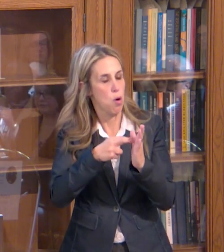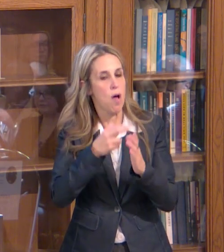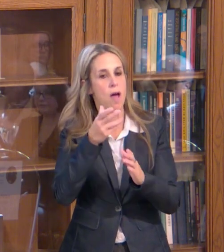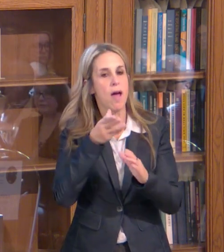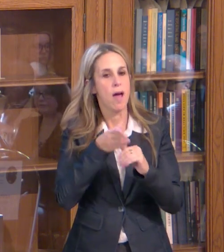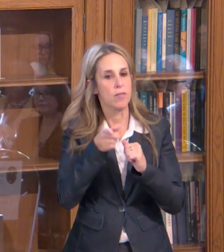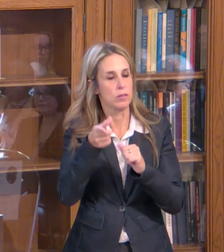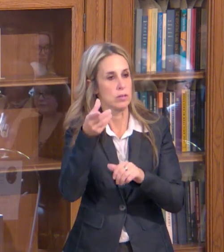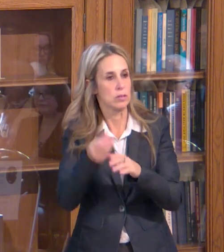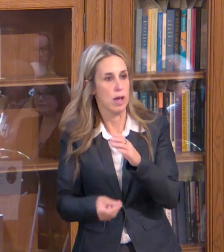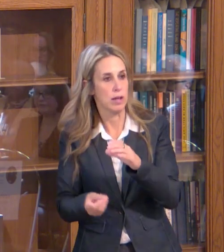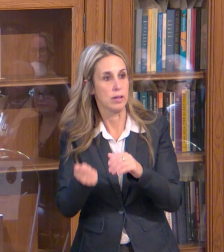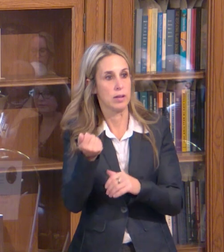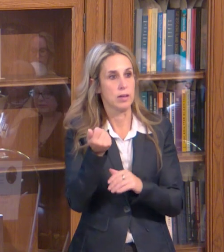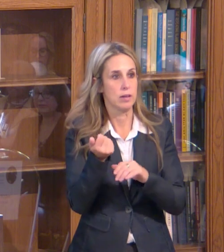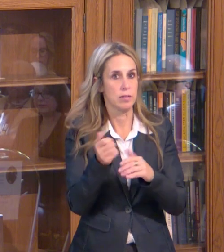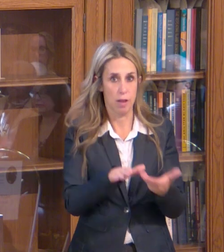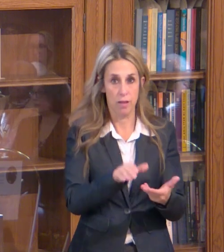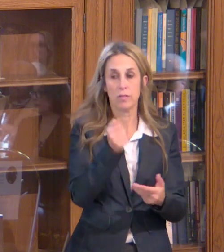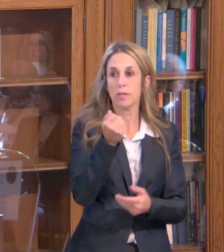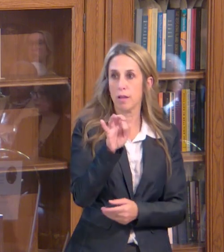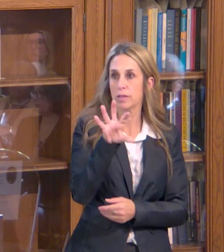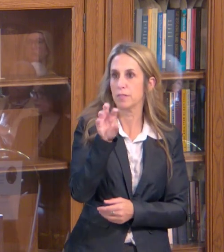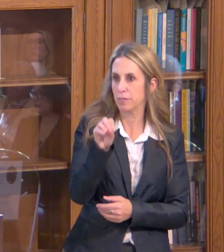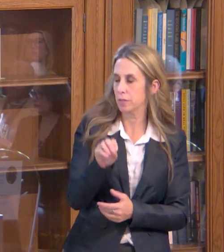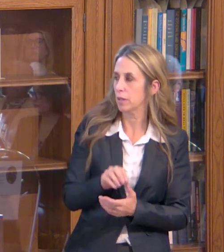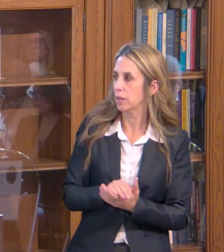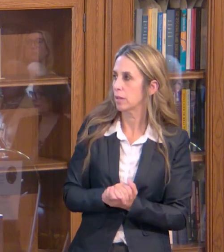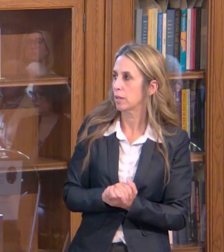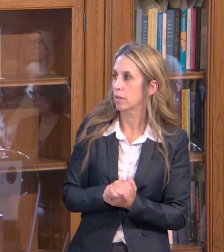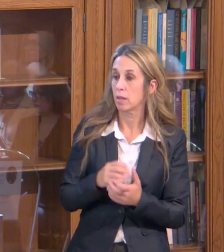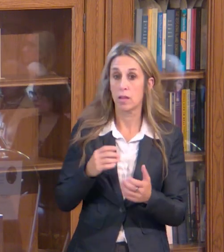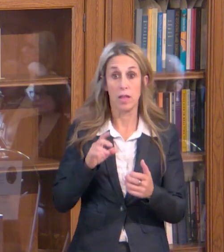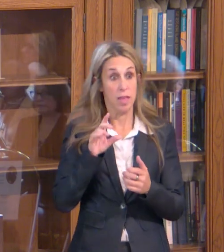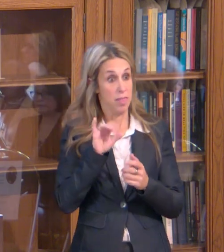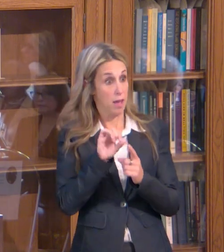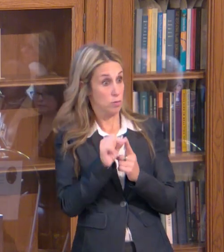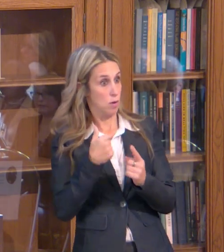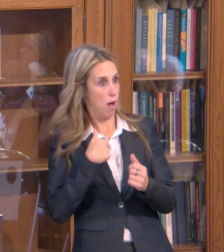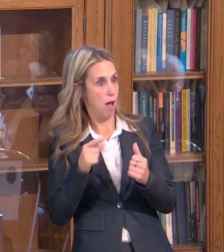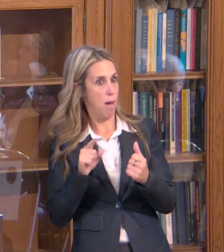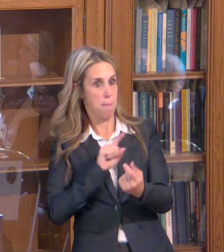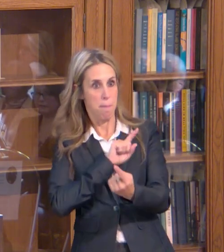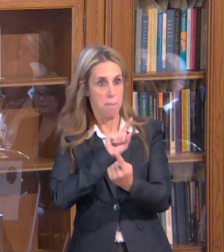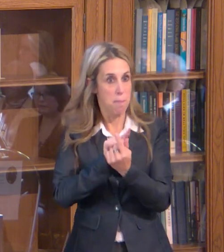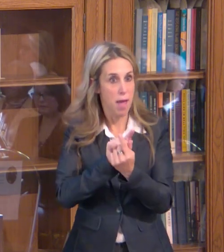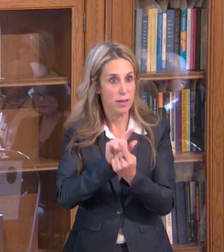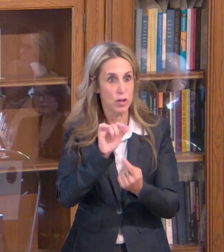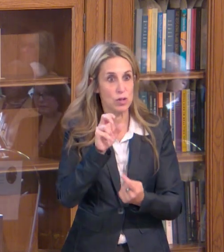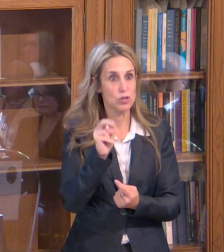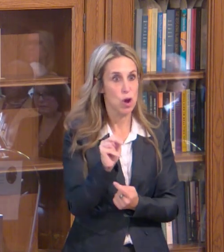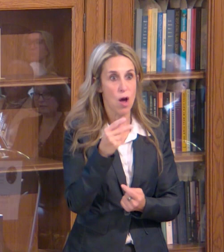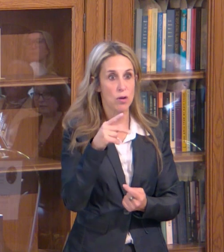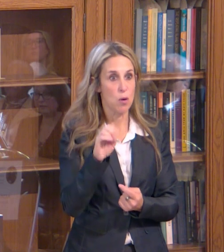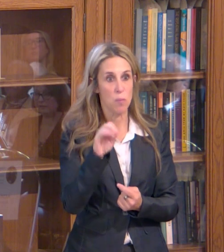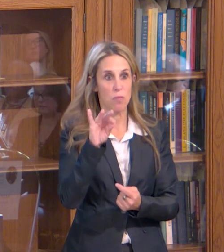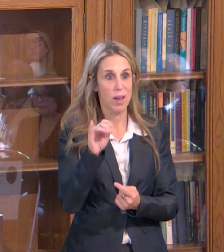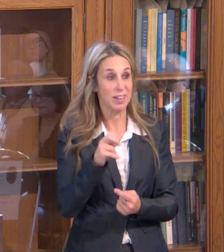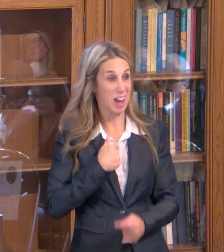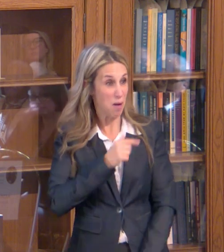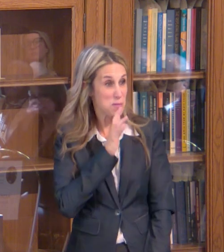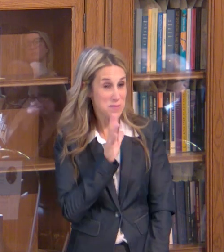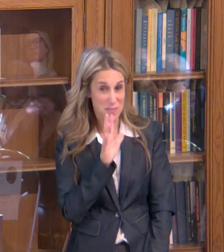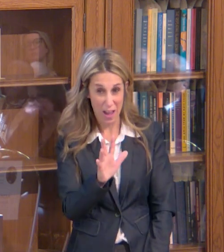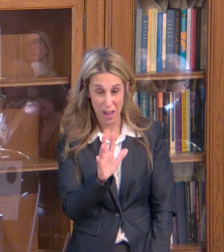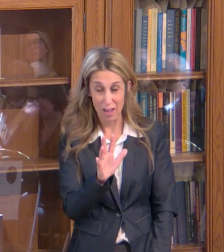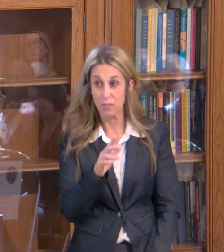1950 so in that context I first met John H Franklin I was about 5 years old